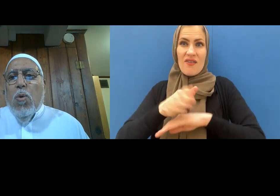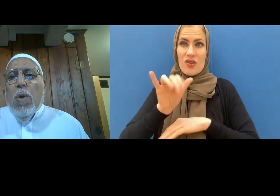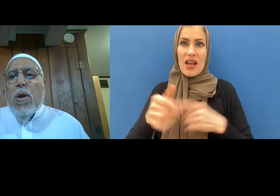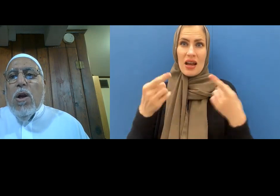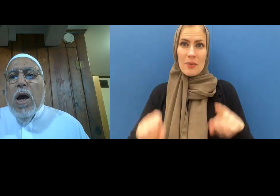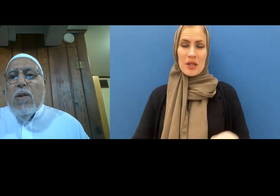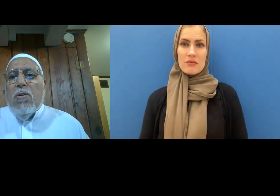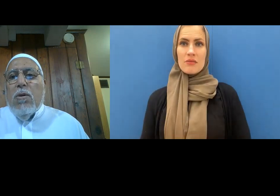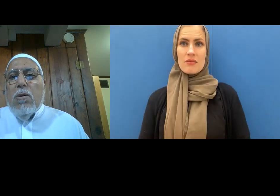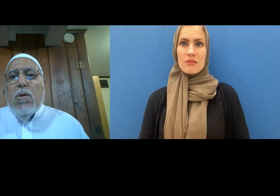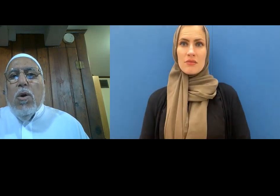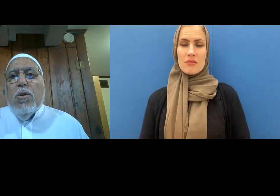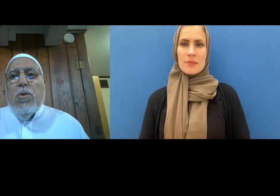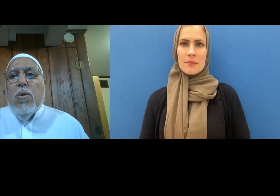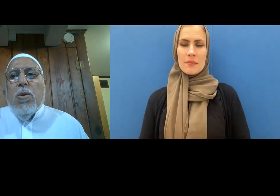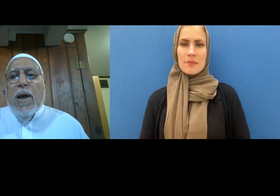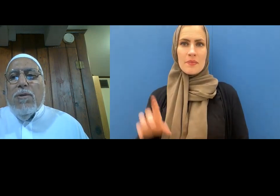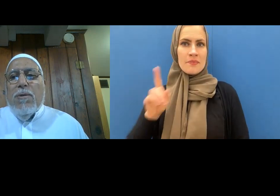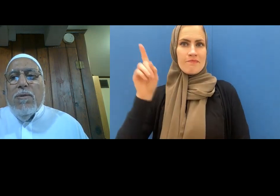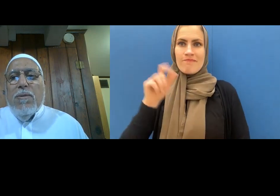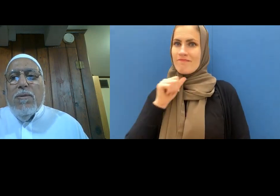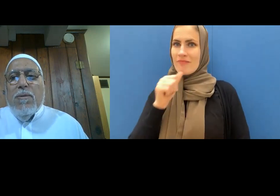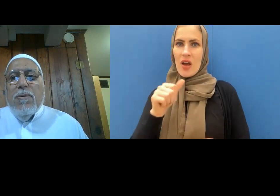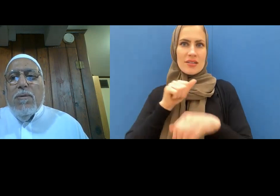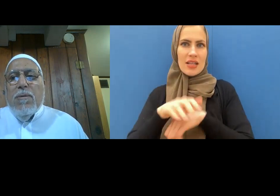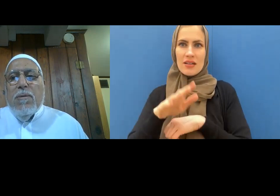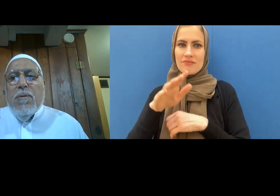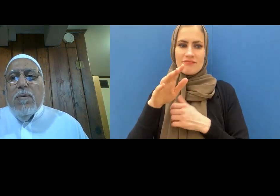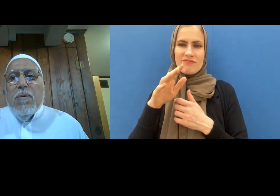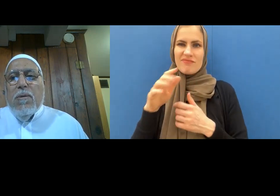and we were not going to do that.